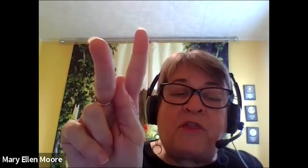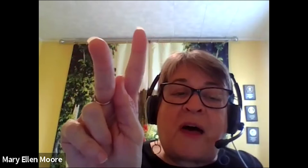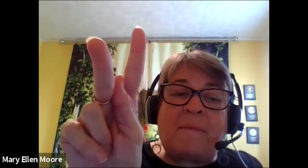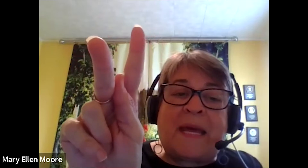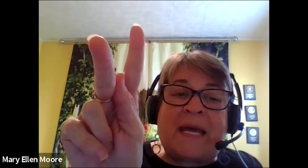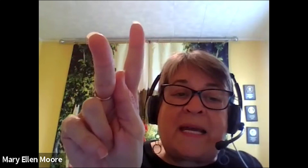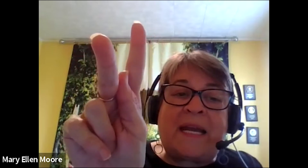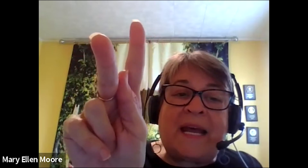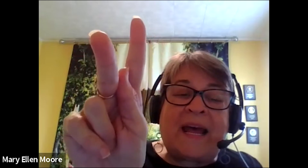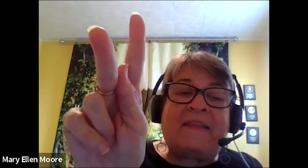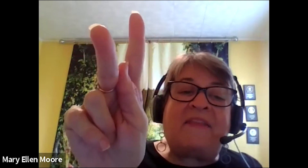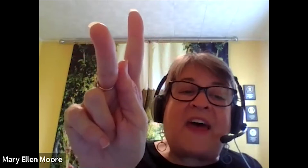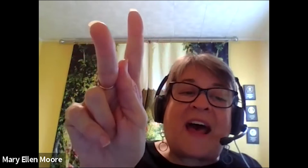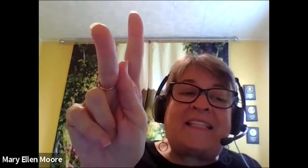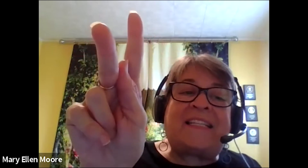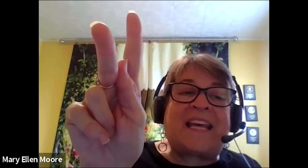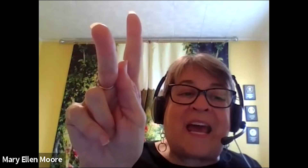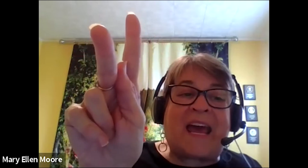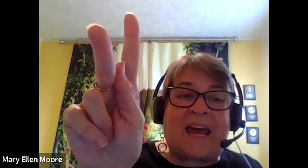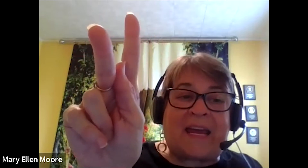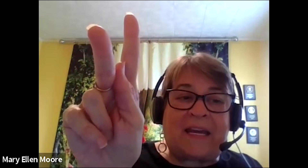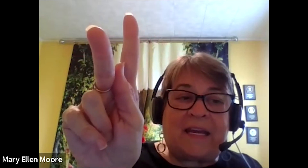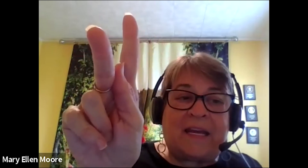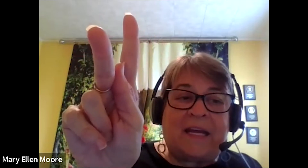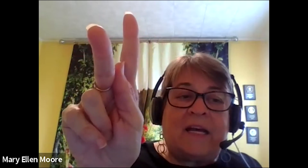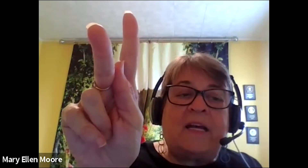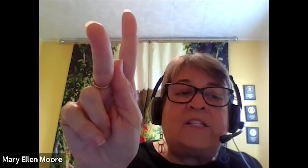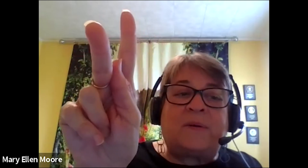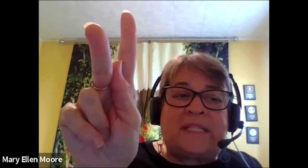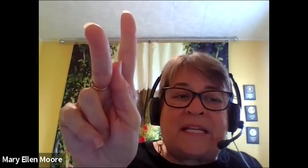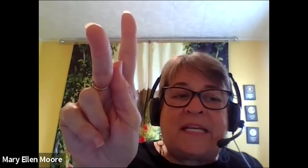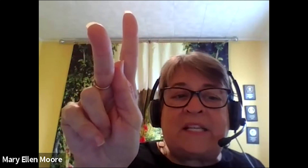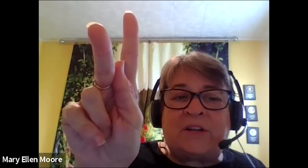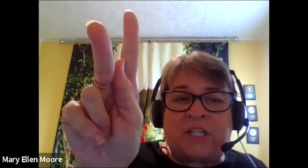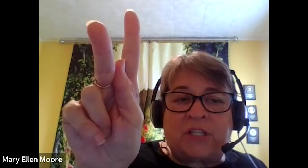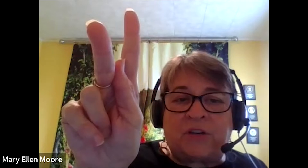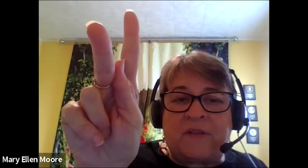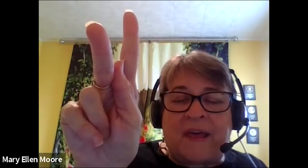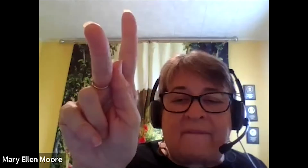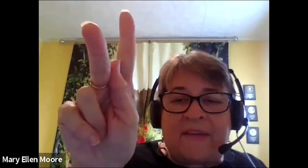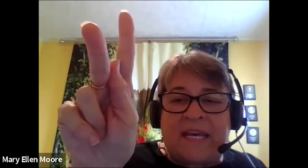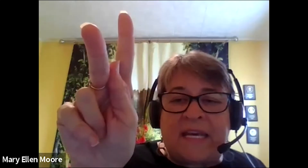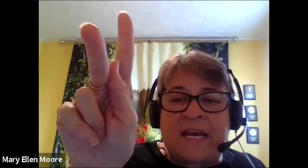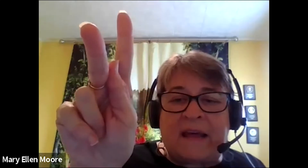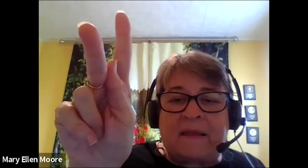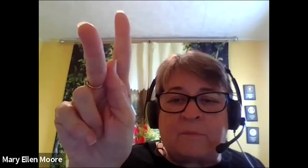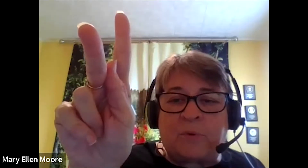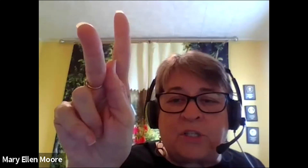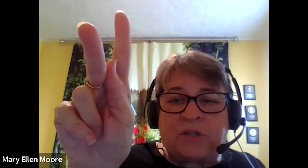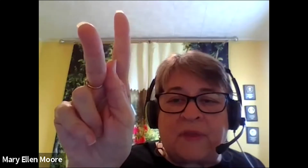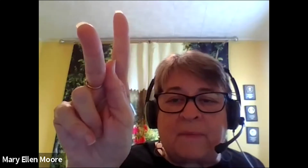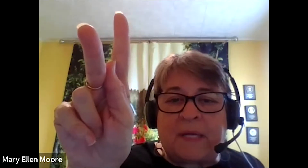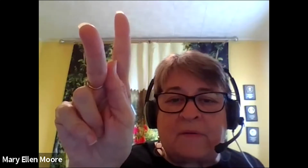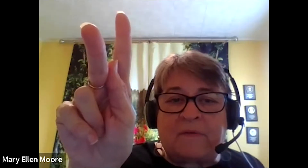thumb in, and that's the K. So it's easier to learn that V and then put your thumb in for the